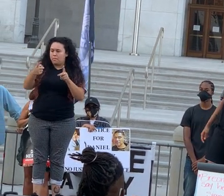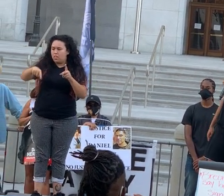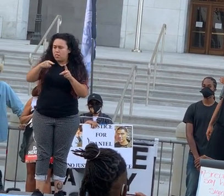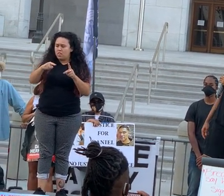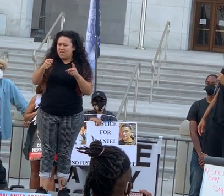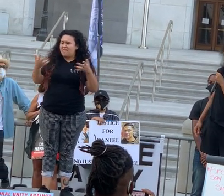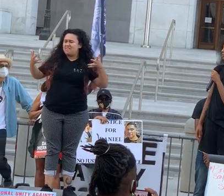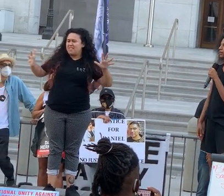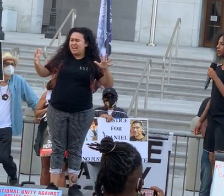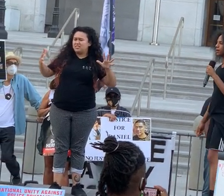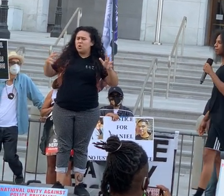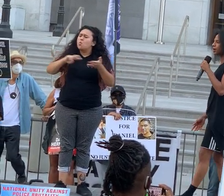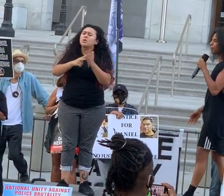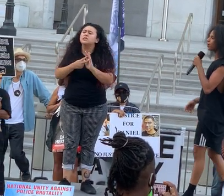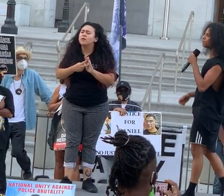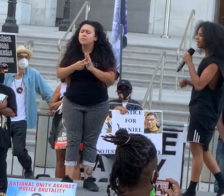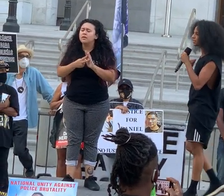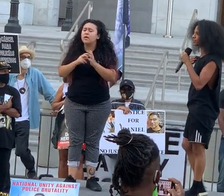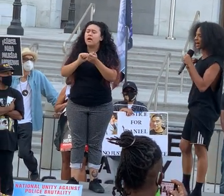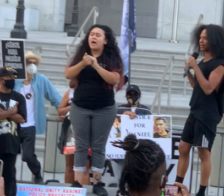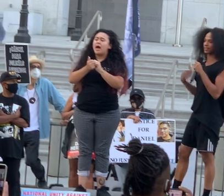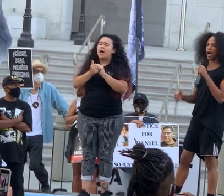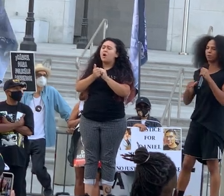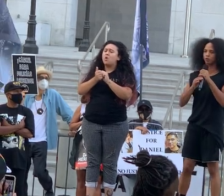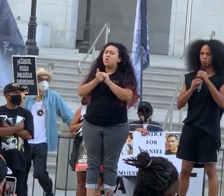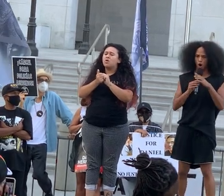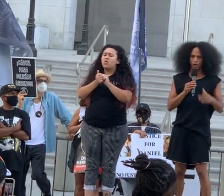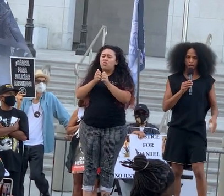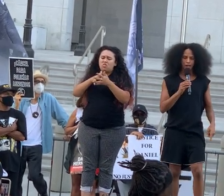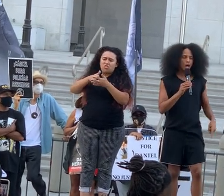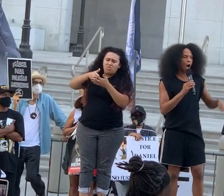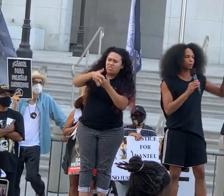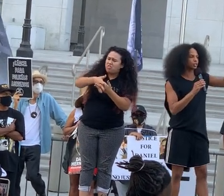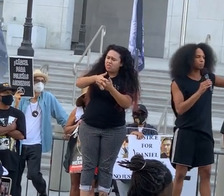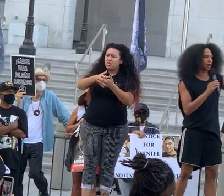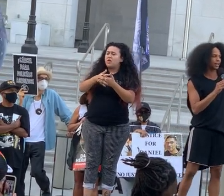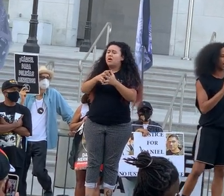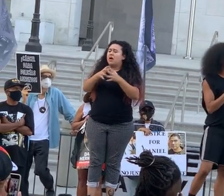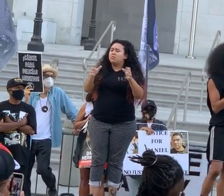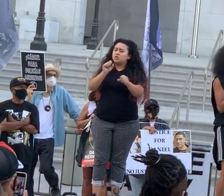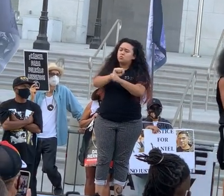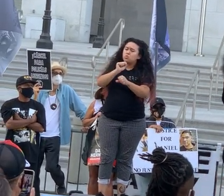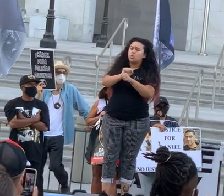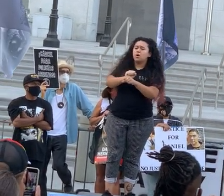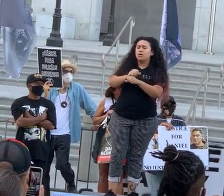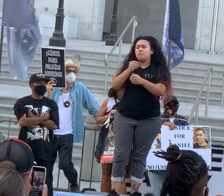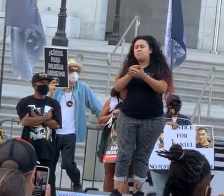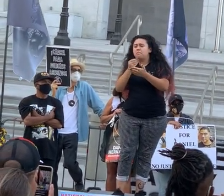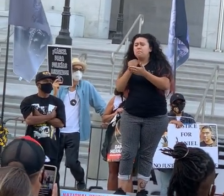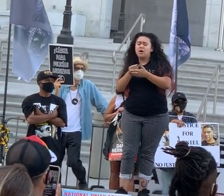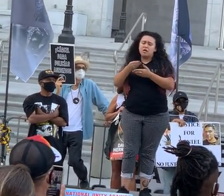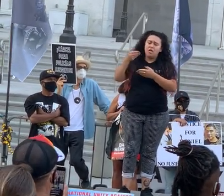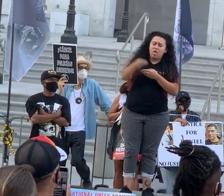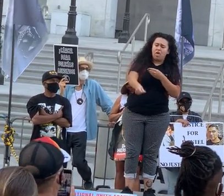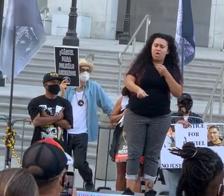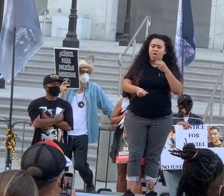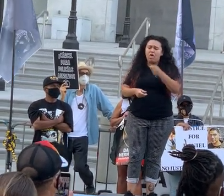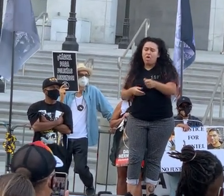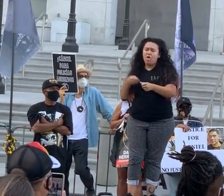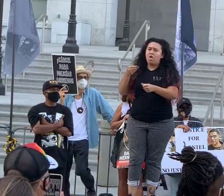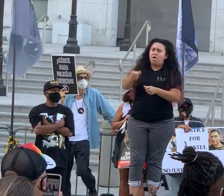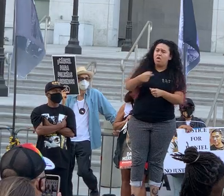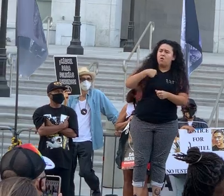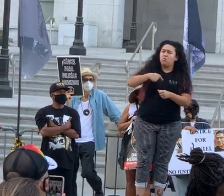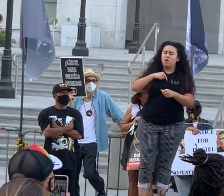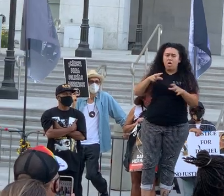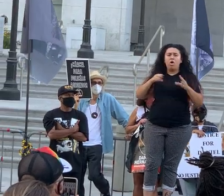What does that say about how pervasive that is? How much work, how much money had to go in to make us believe lies about each